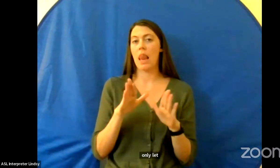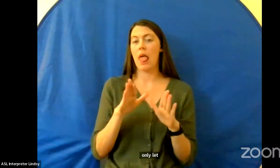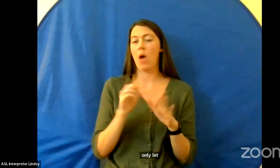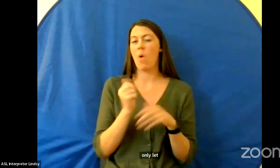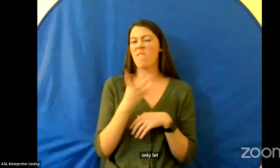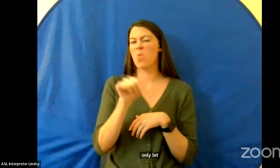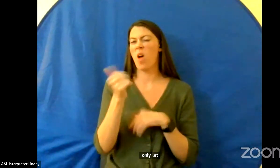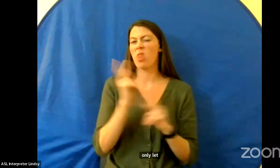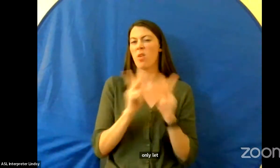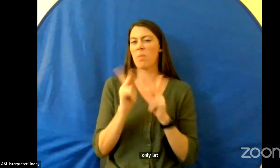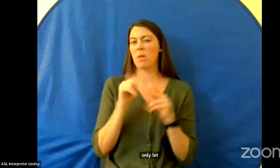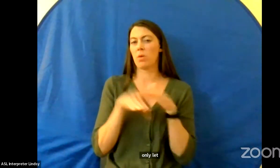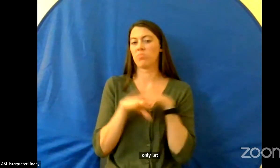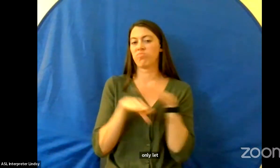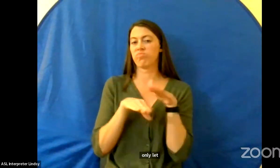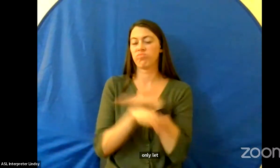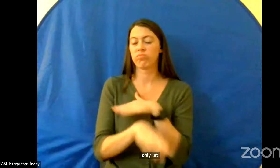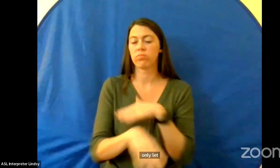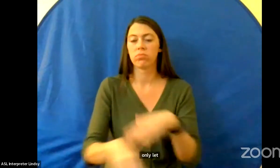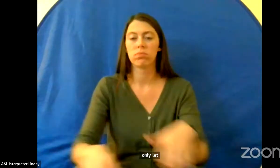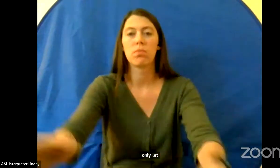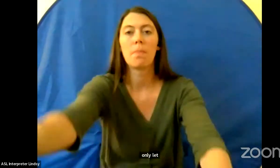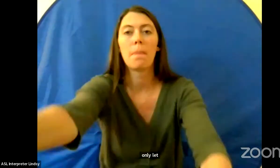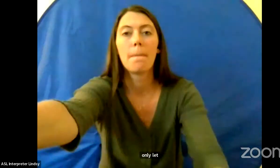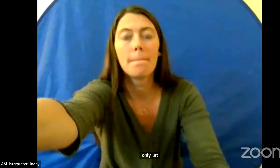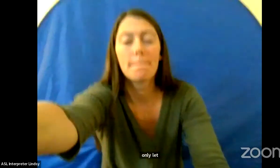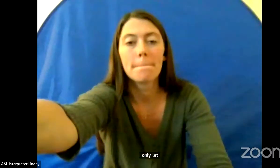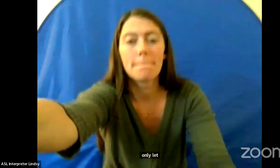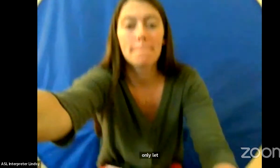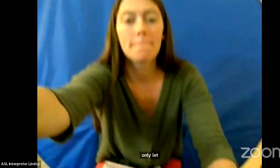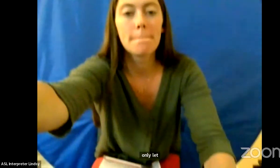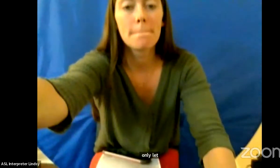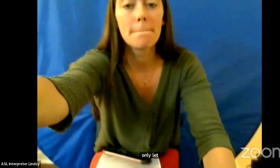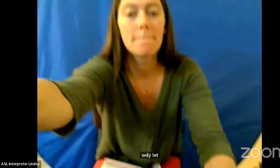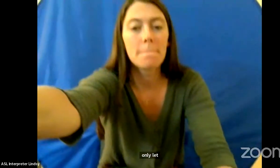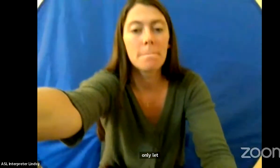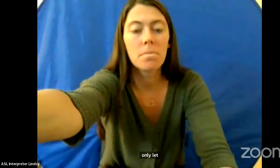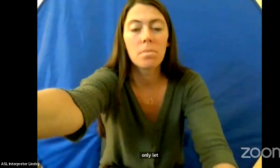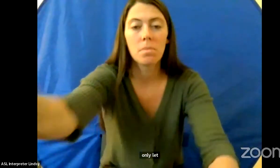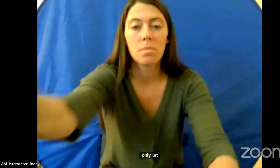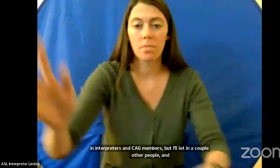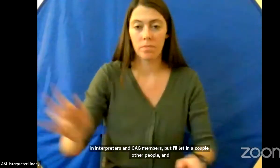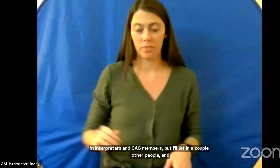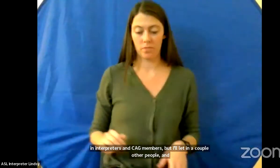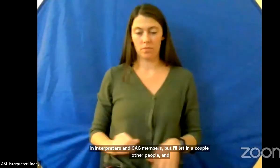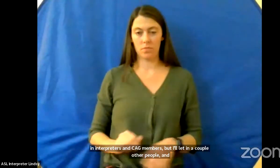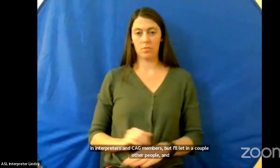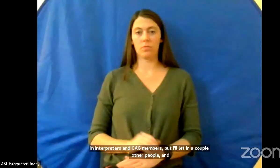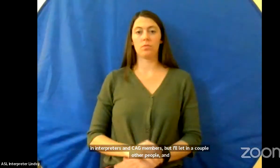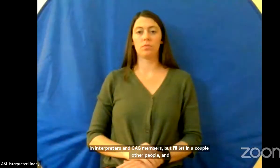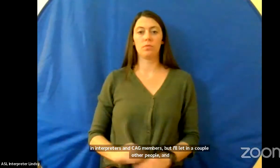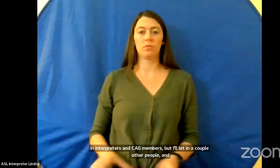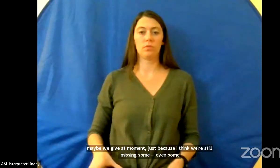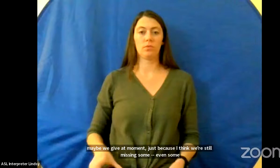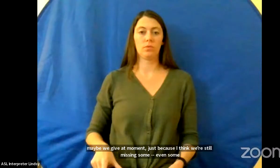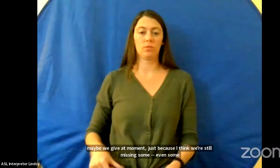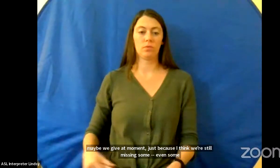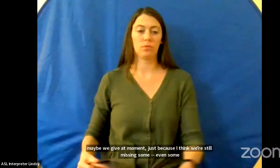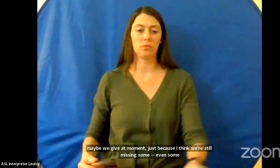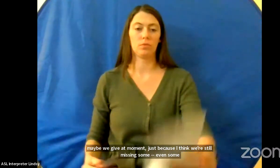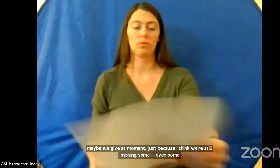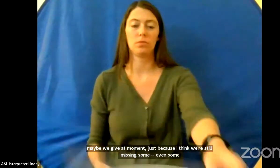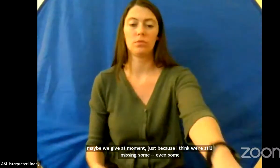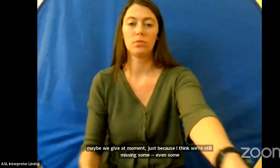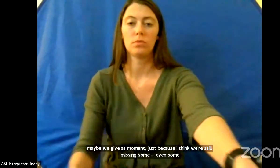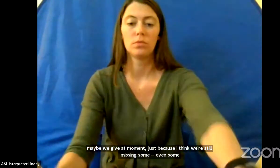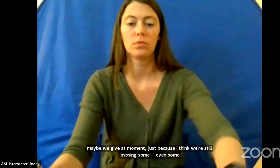because I think we're still missing even some county folks as well. Okay. I will